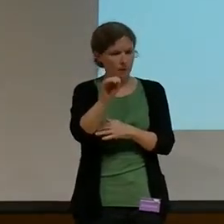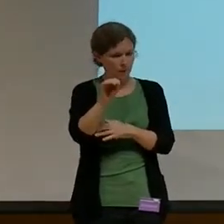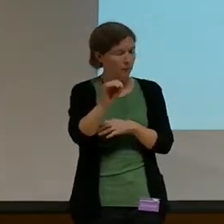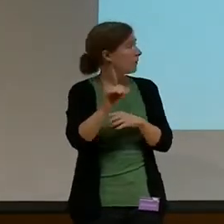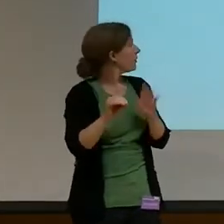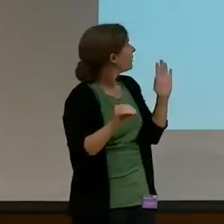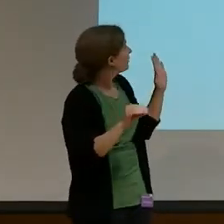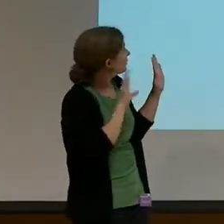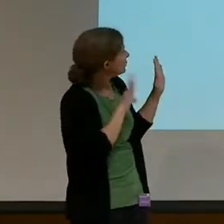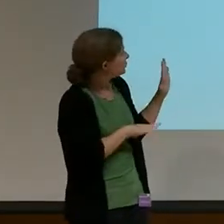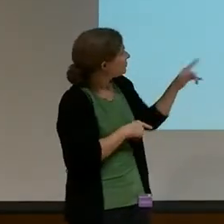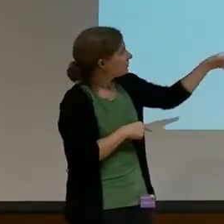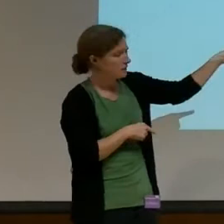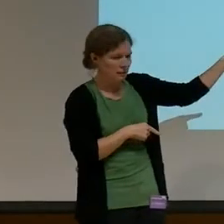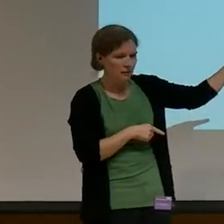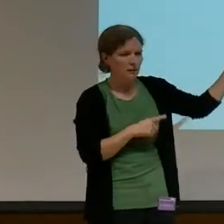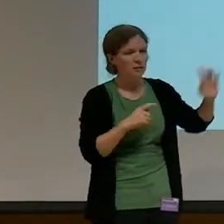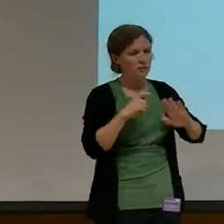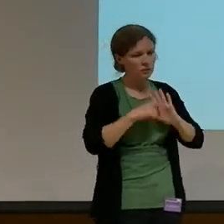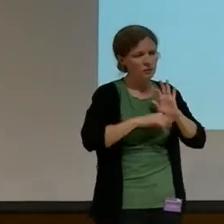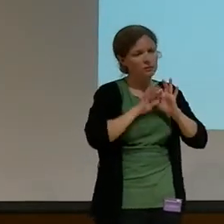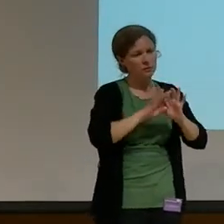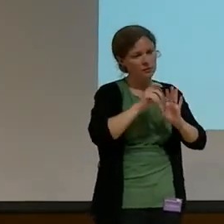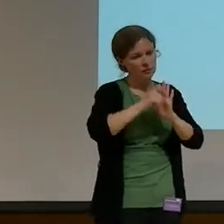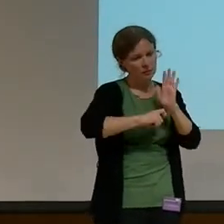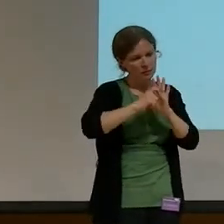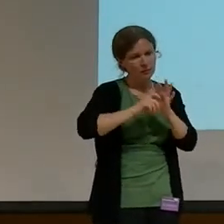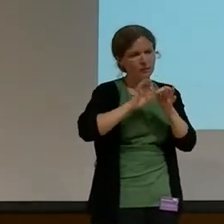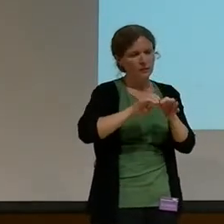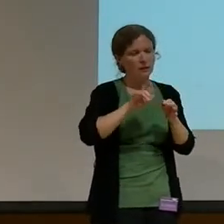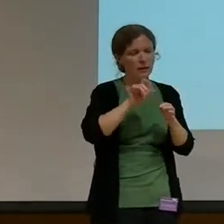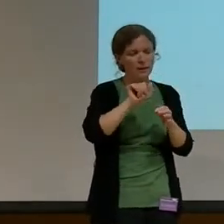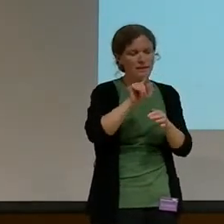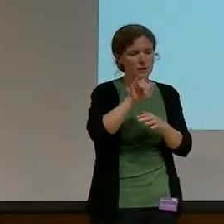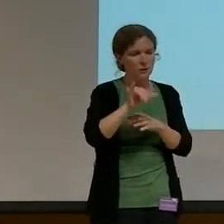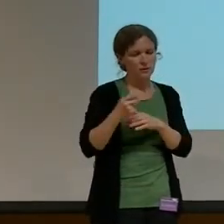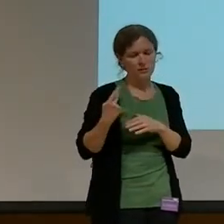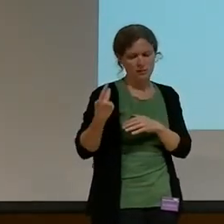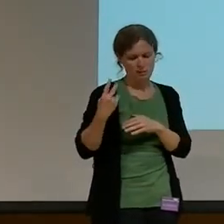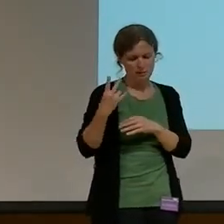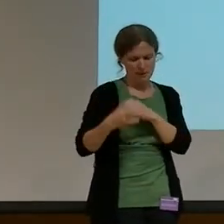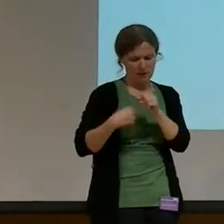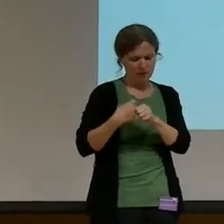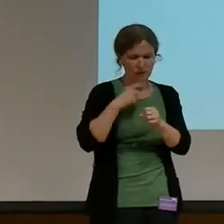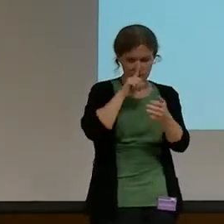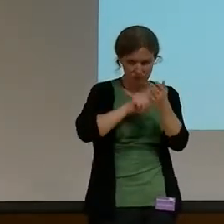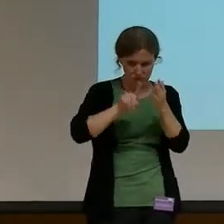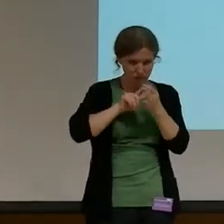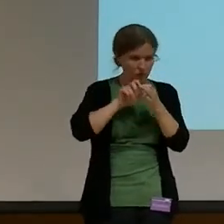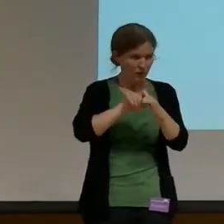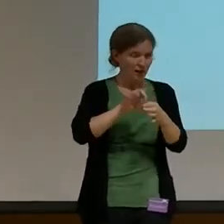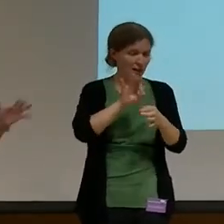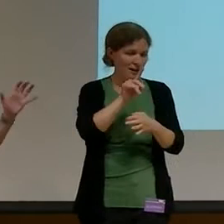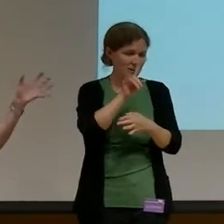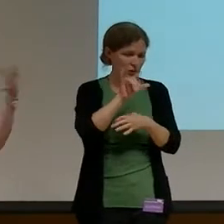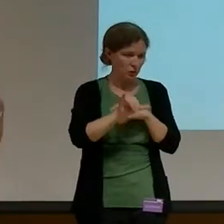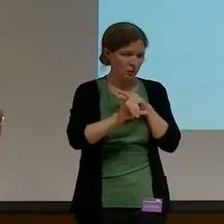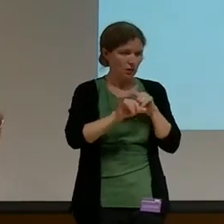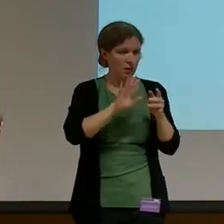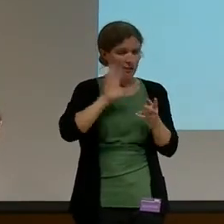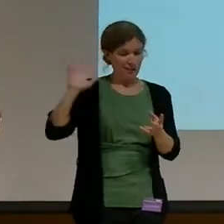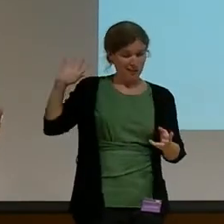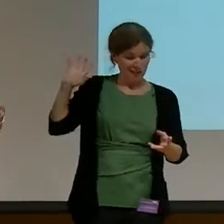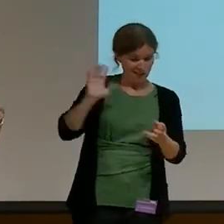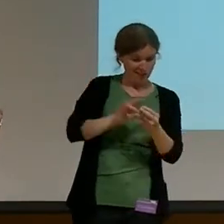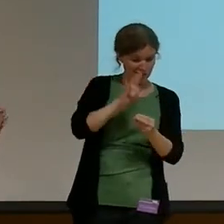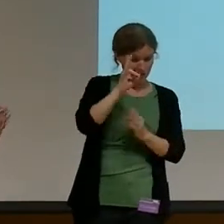Is pictured here. She's written several papers on asexuality. We've been doing research for about 7 years now on asexuality, so I'll do my best to cram all of